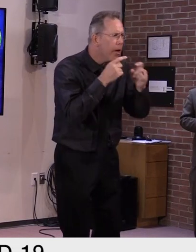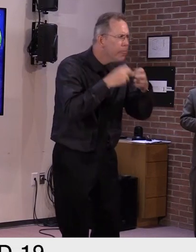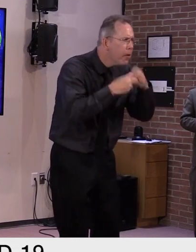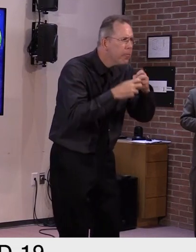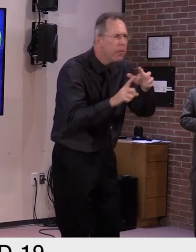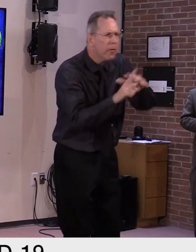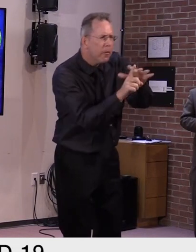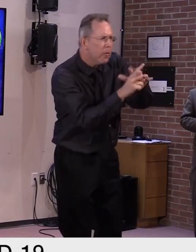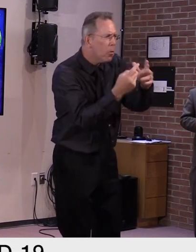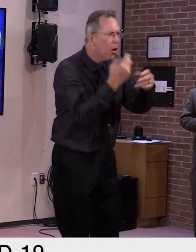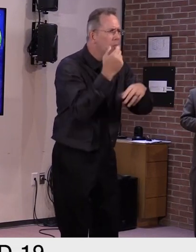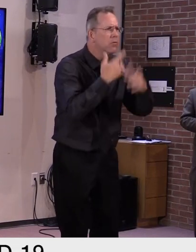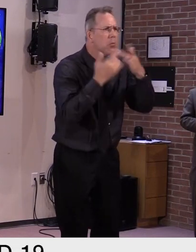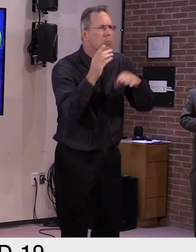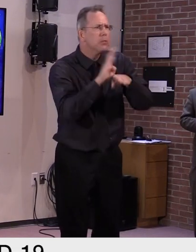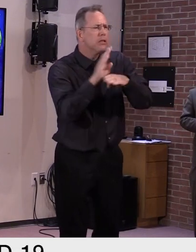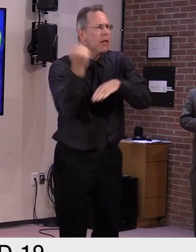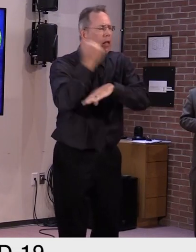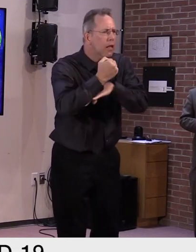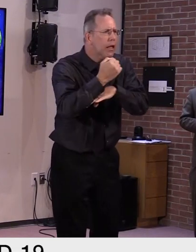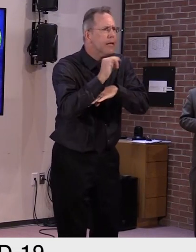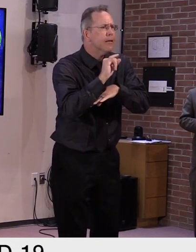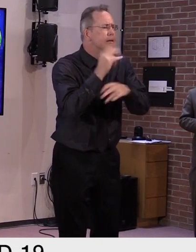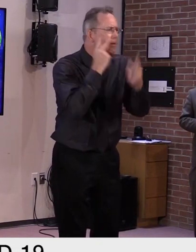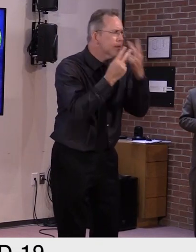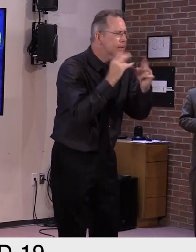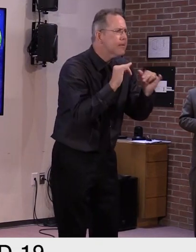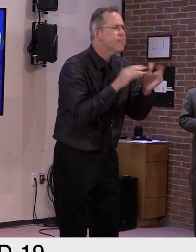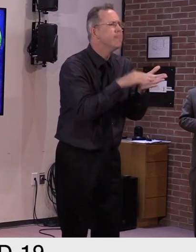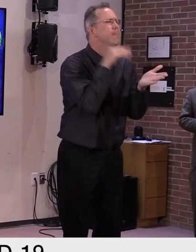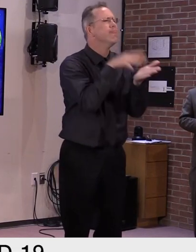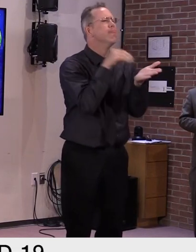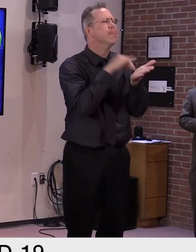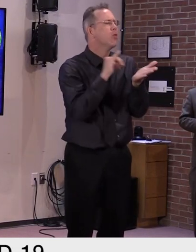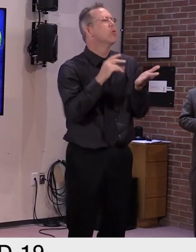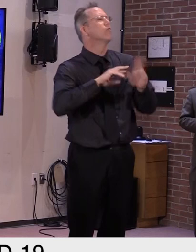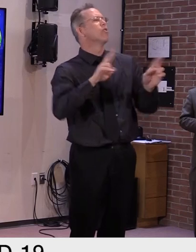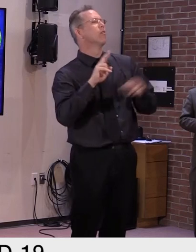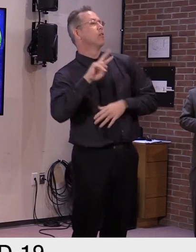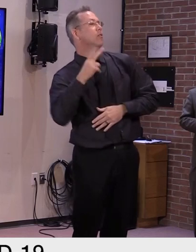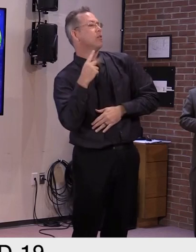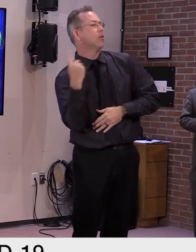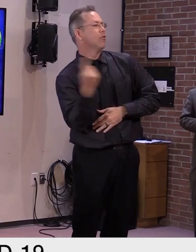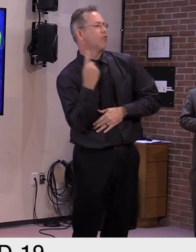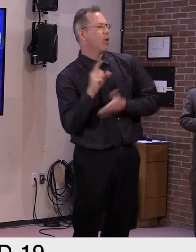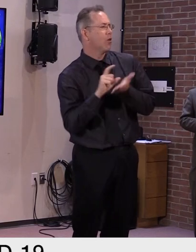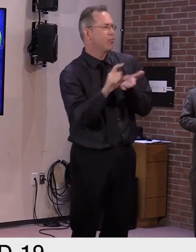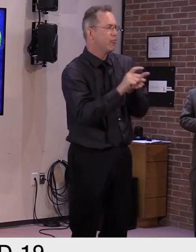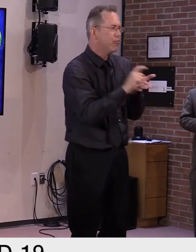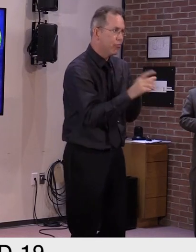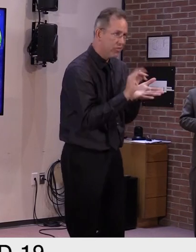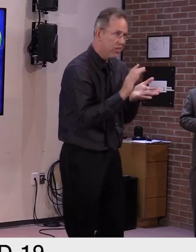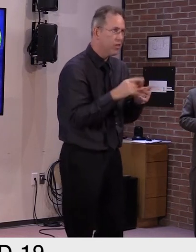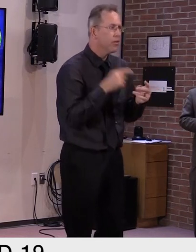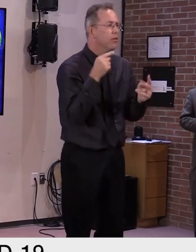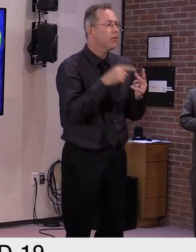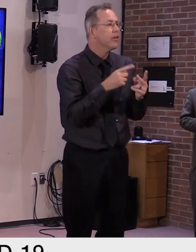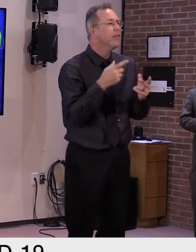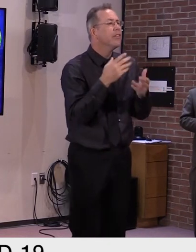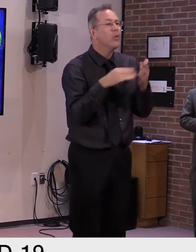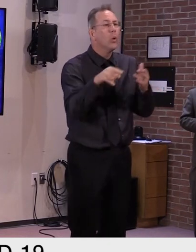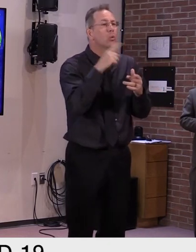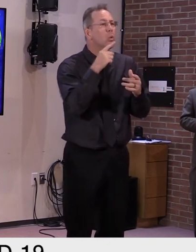more possible for other entities that were closed out the first time around. For example, we are including